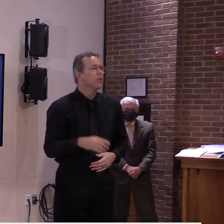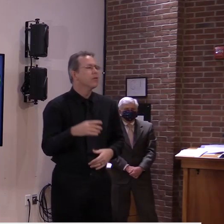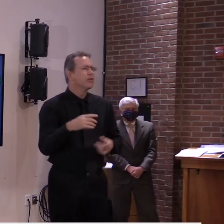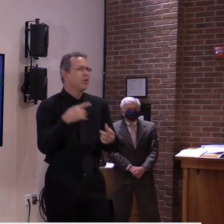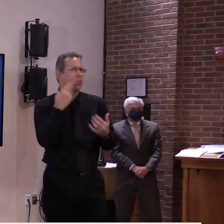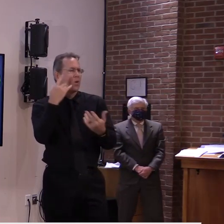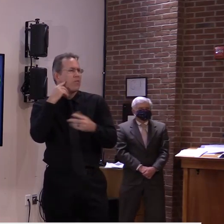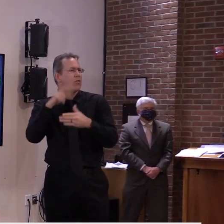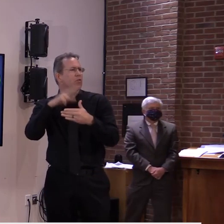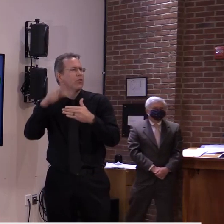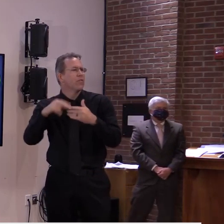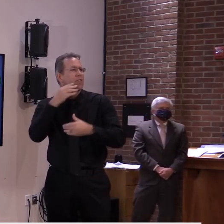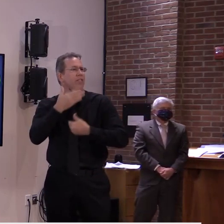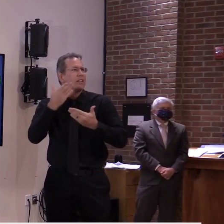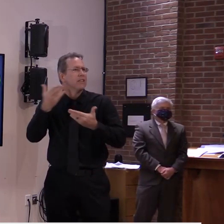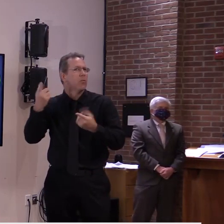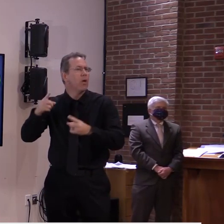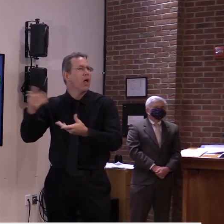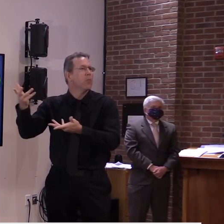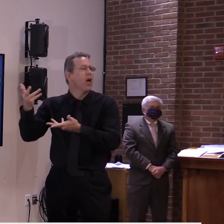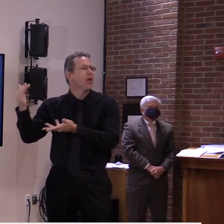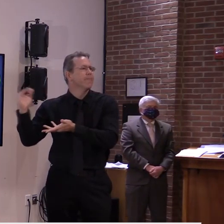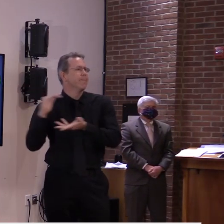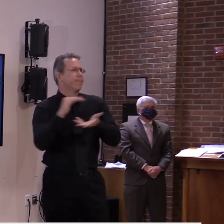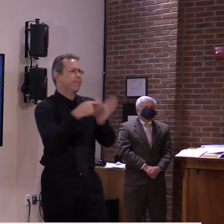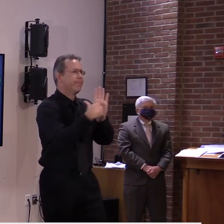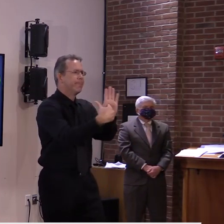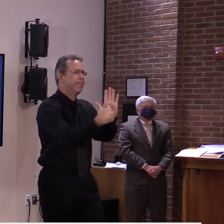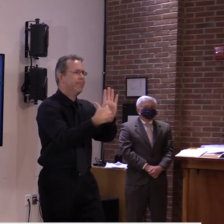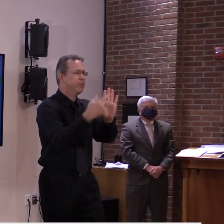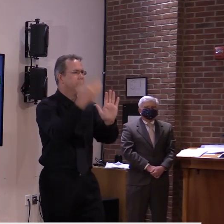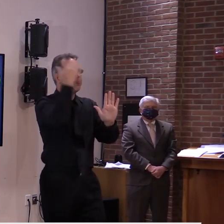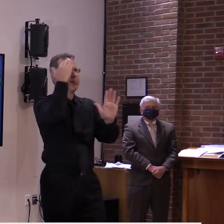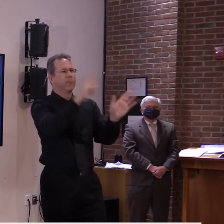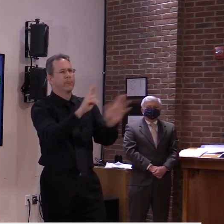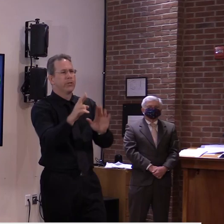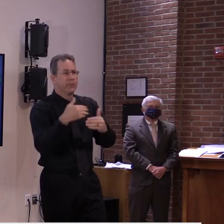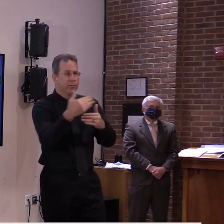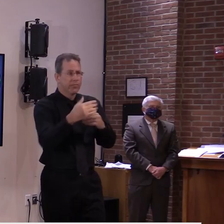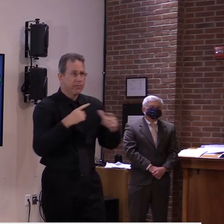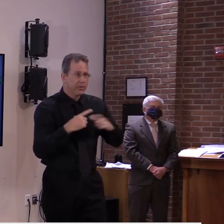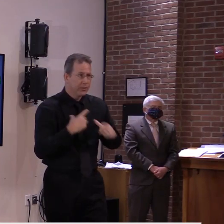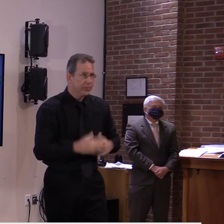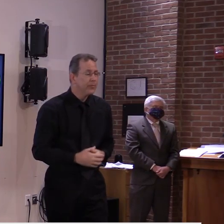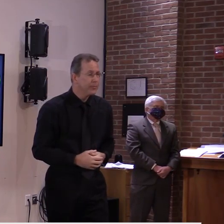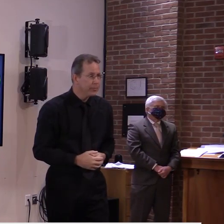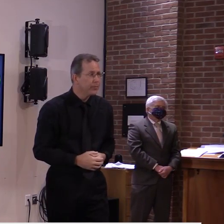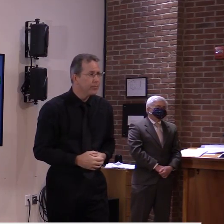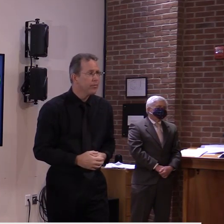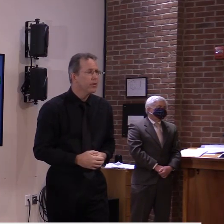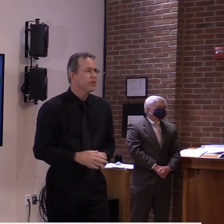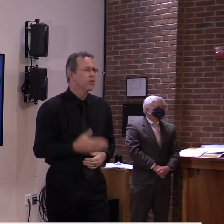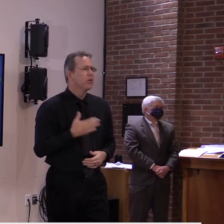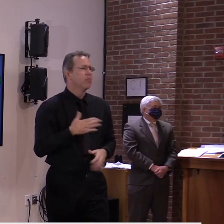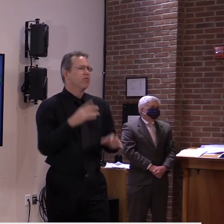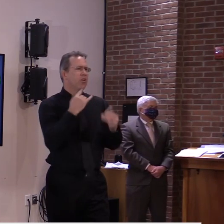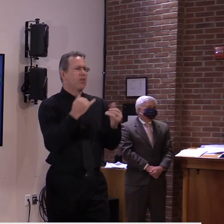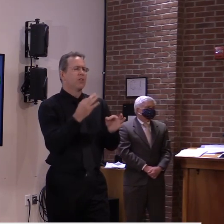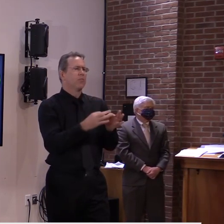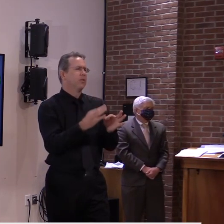impact what we do in the future. But for right now, just everyone just adhering to the simple basic guidelines that we put into place will